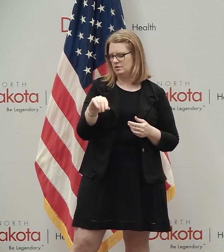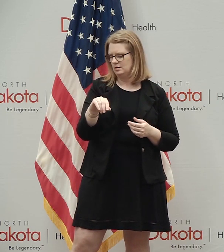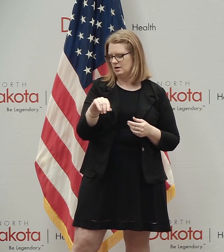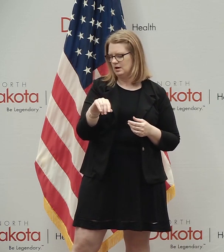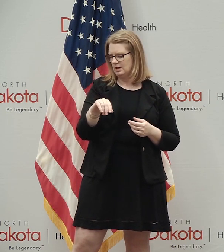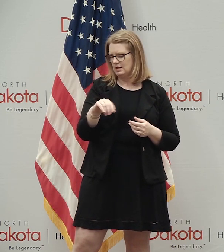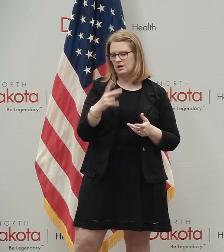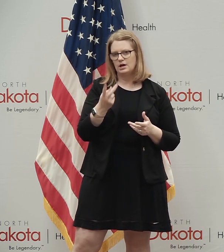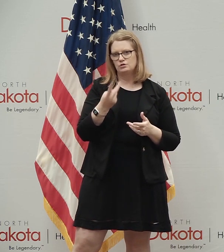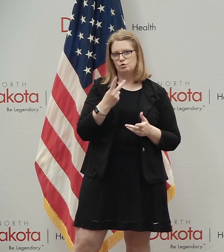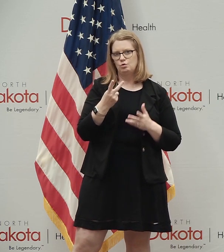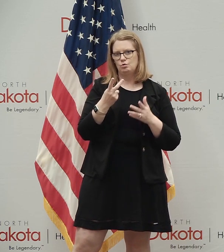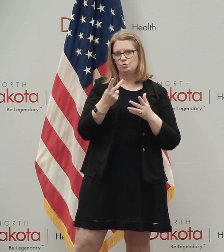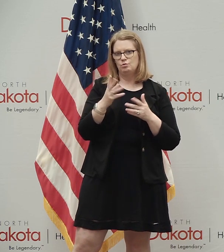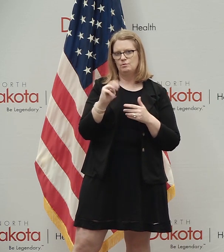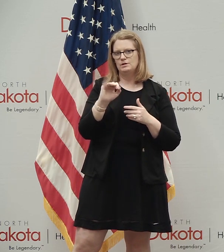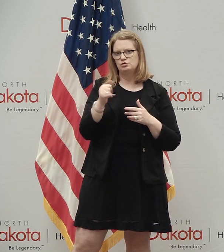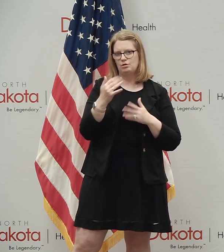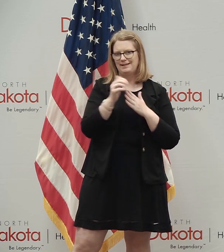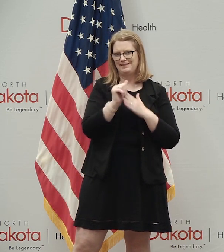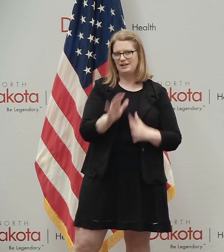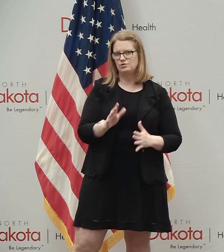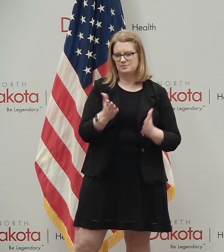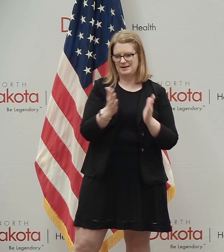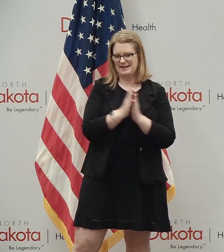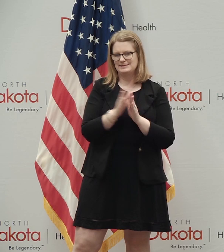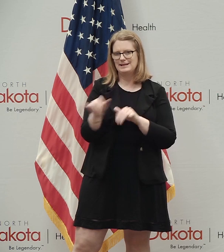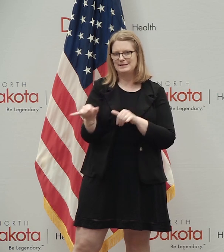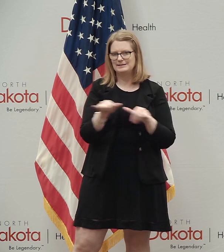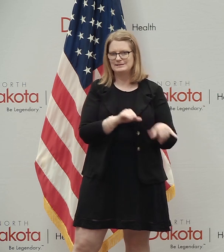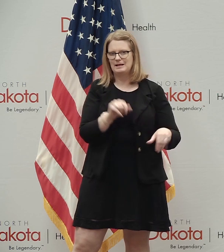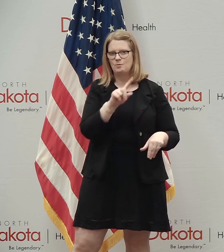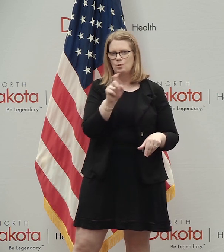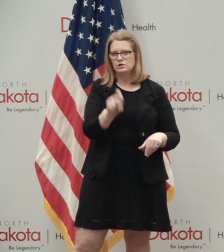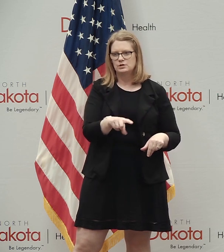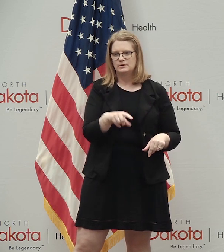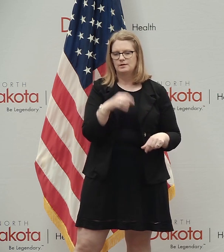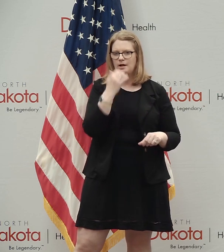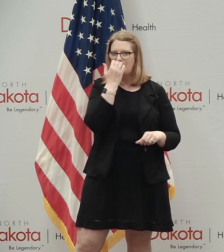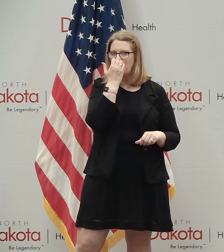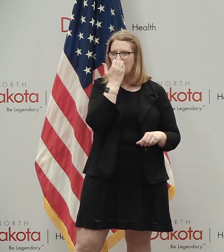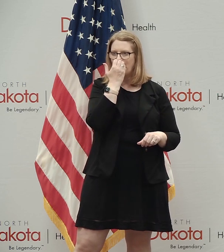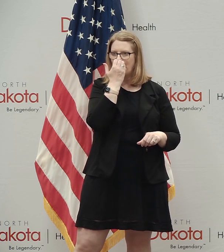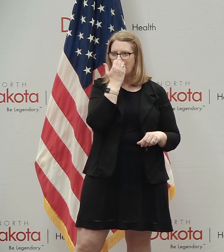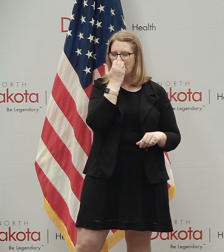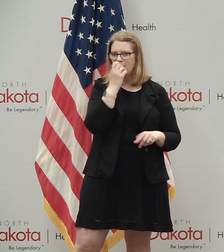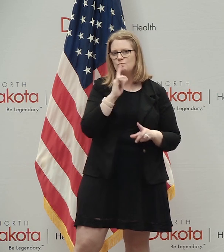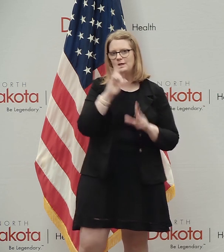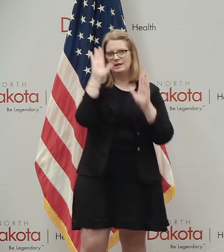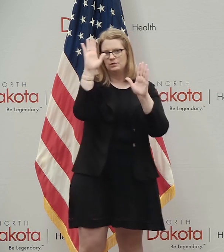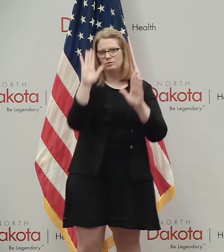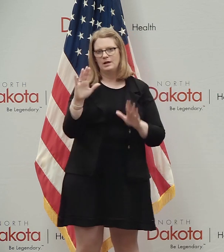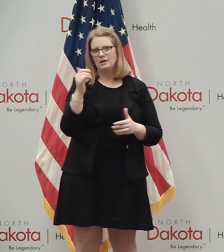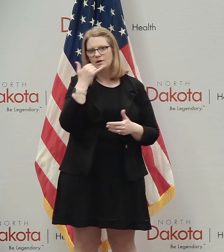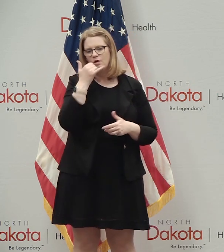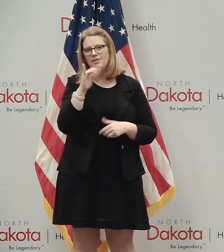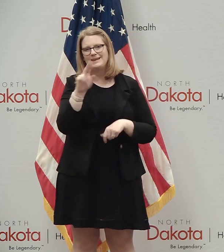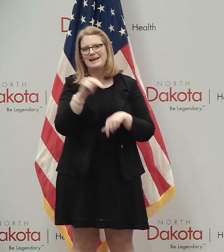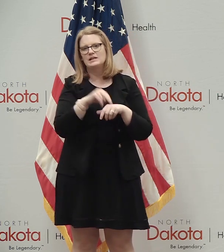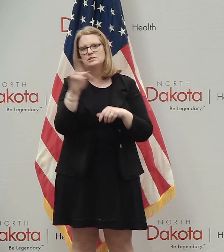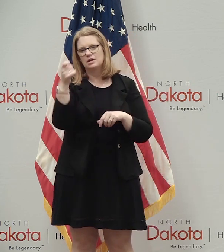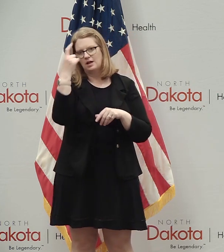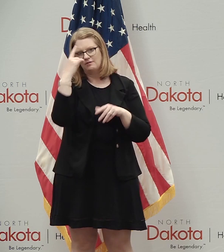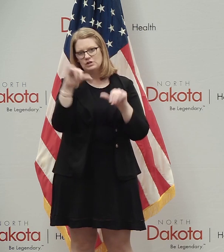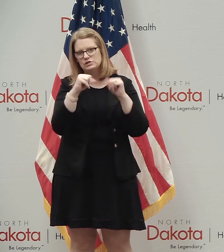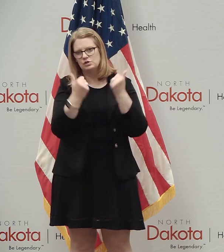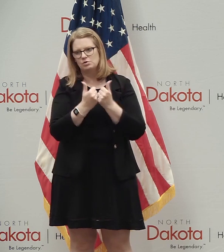the two majority leaders this morning asking that same question. And then actually had a great call today, National Governors Association call with